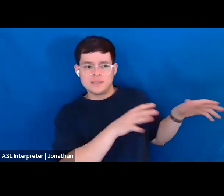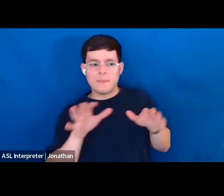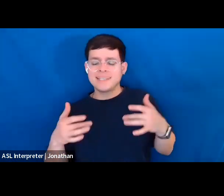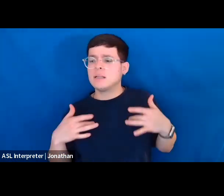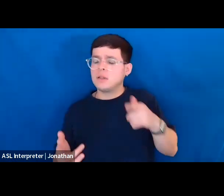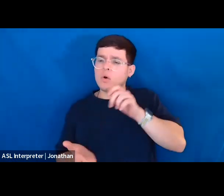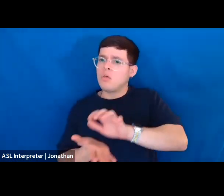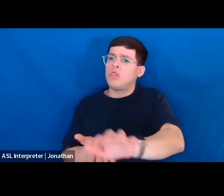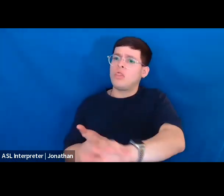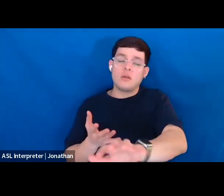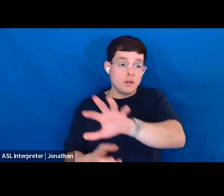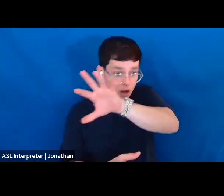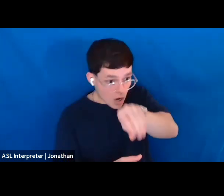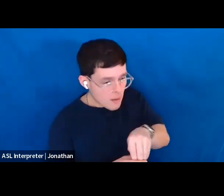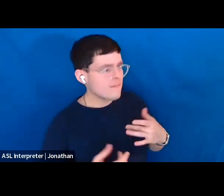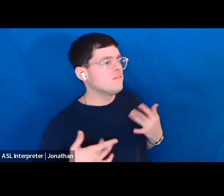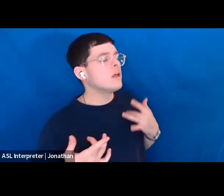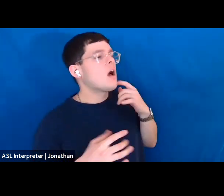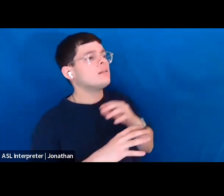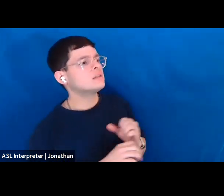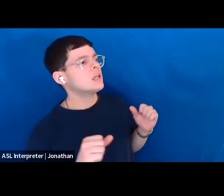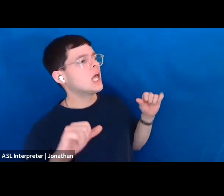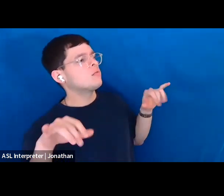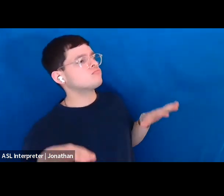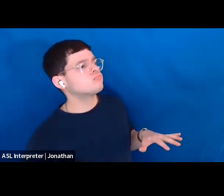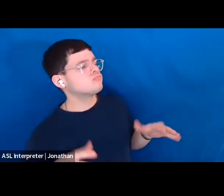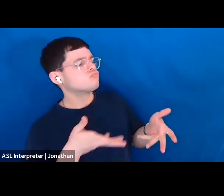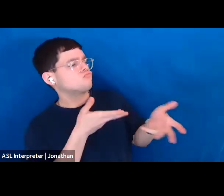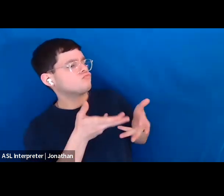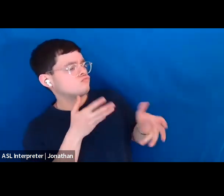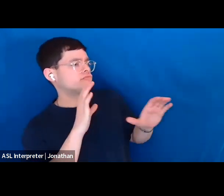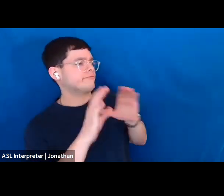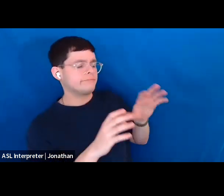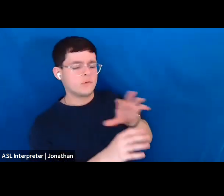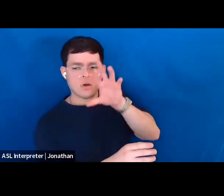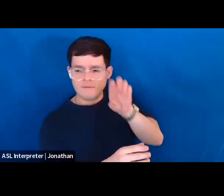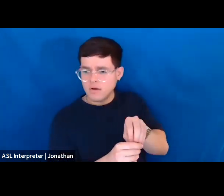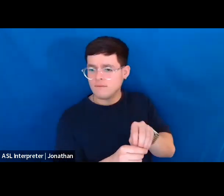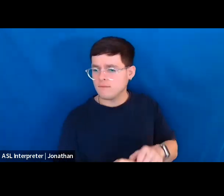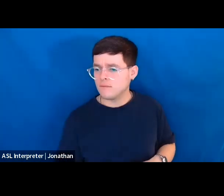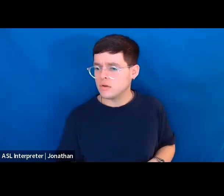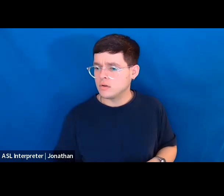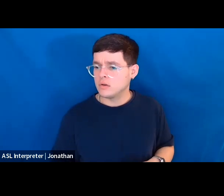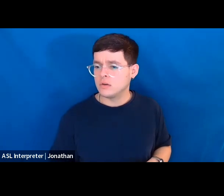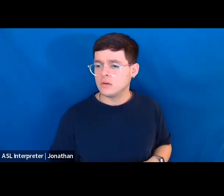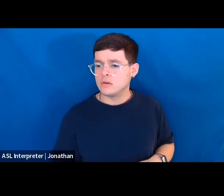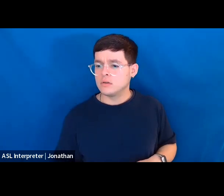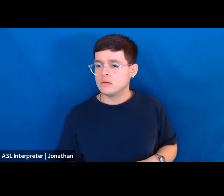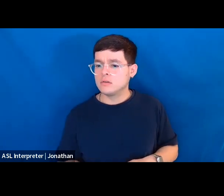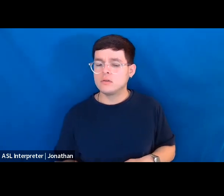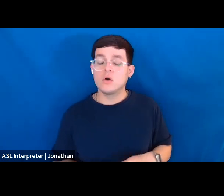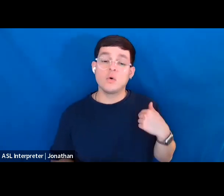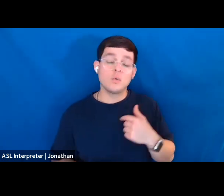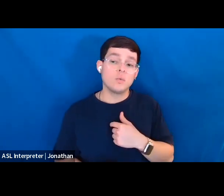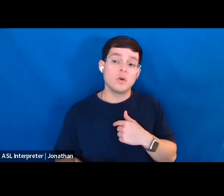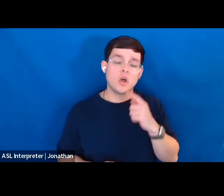very safe to come in and have conversations as they get involved. And we're looking for your ideas of things